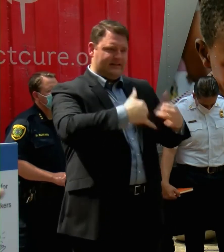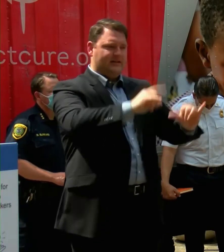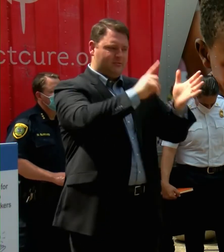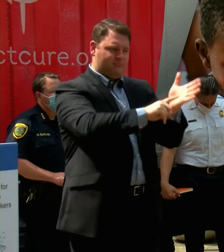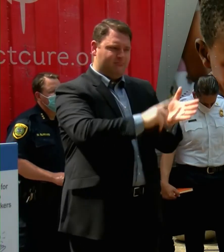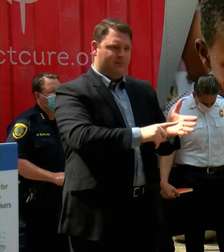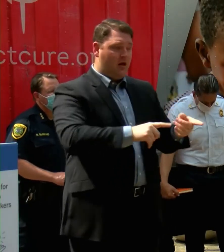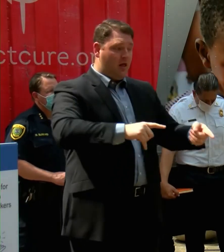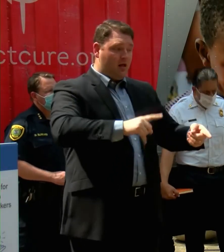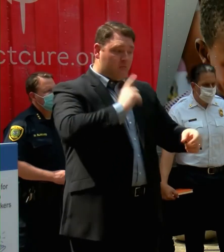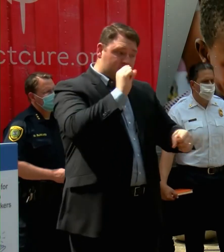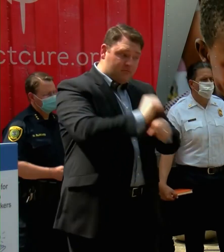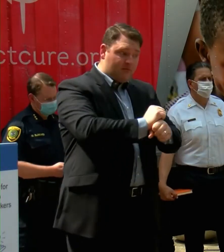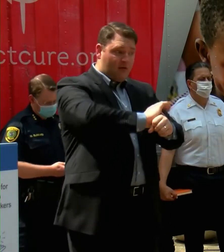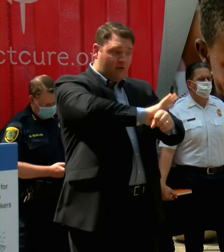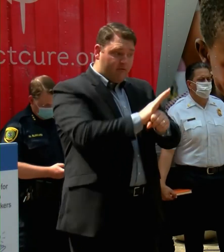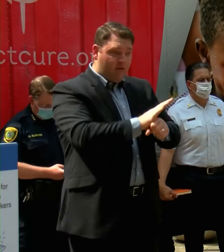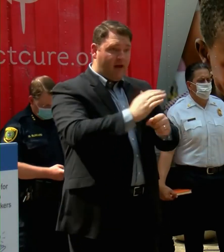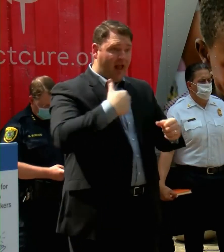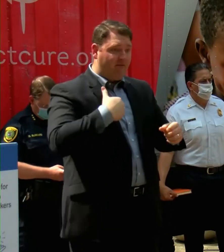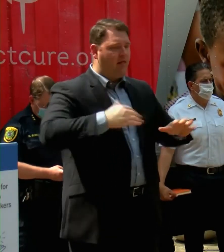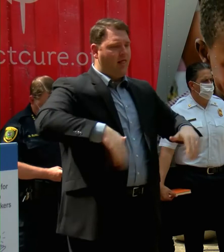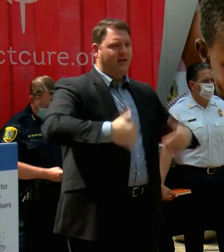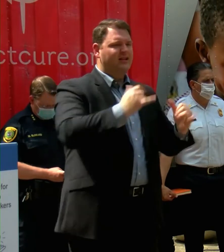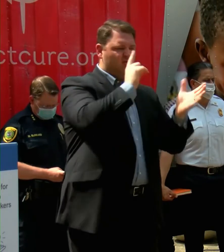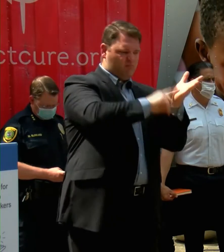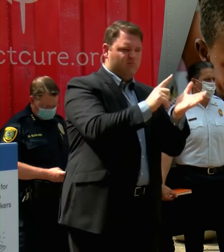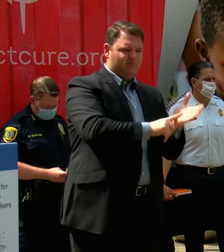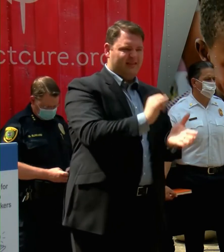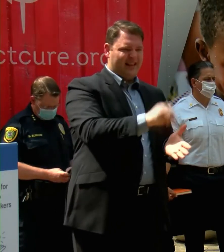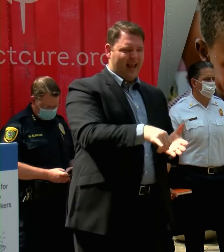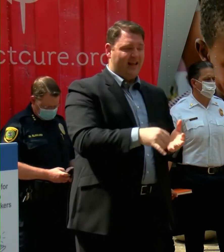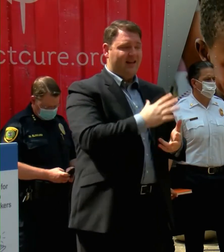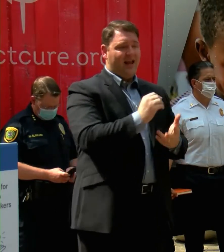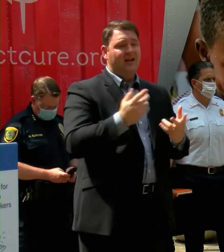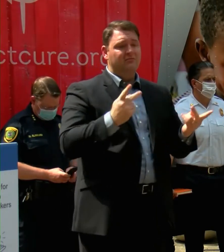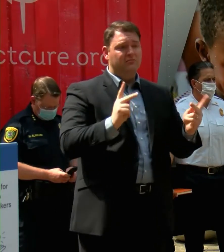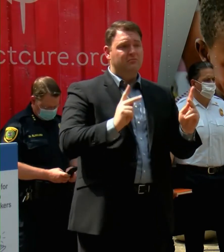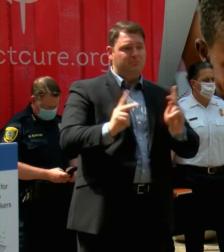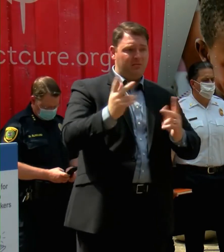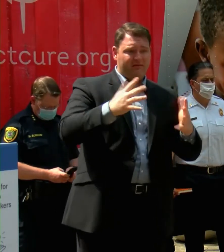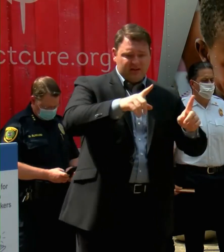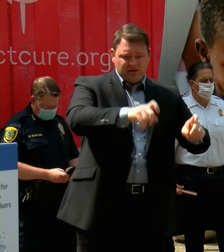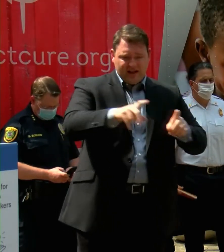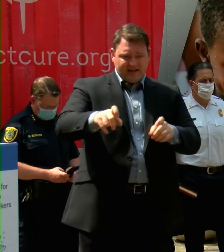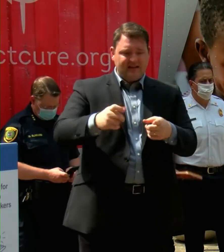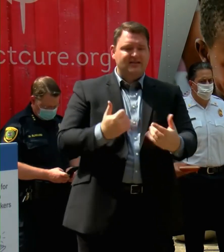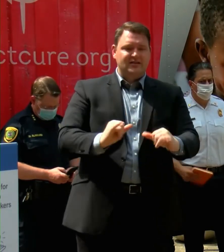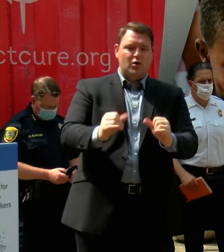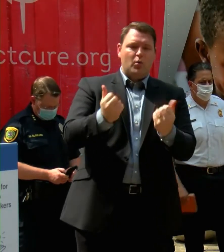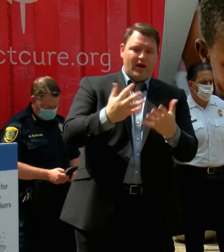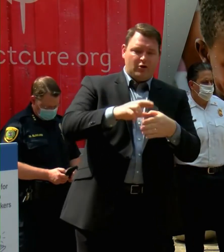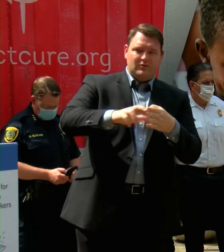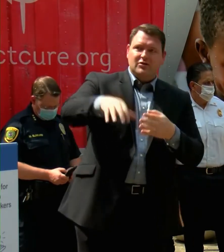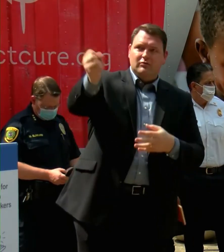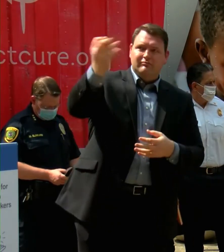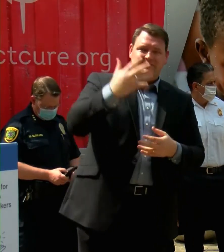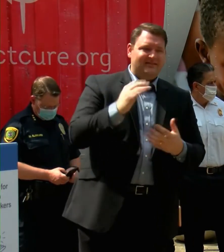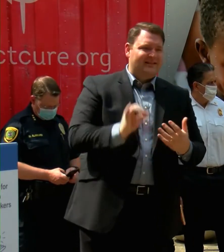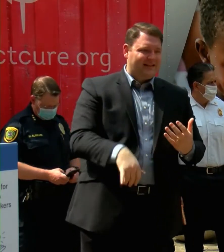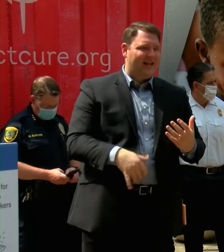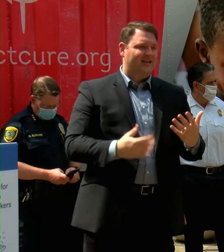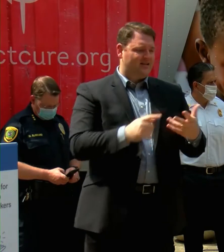been tested, and the tests have come back positive. There are people who have been tested, and they're waiting on their results. So sometimes the numbers can lag a little